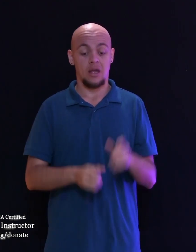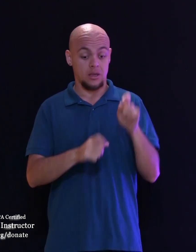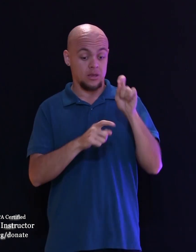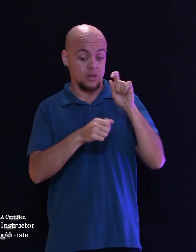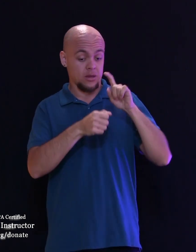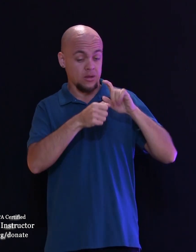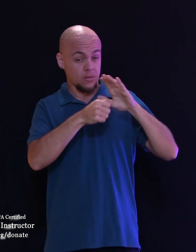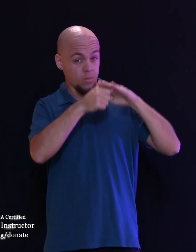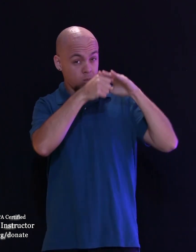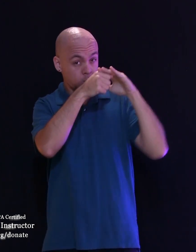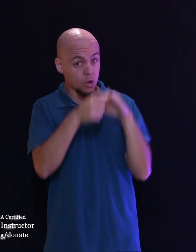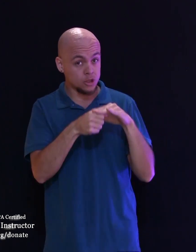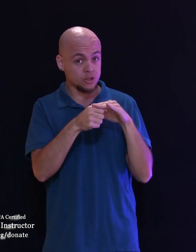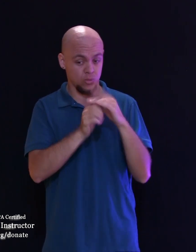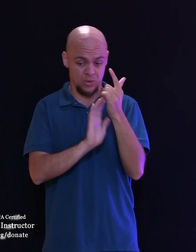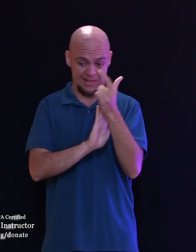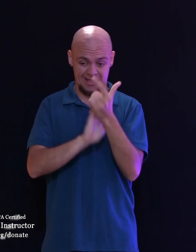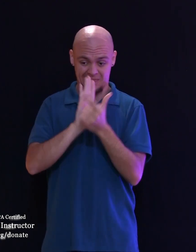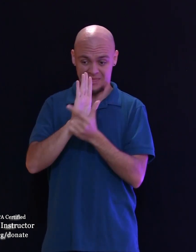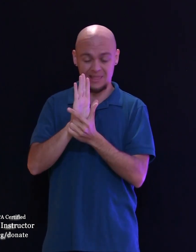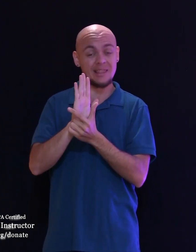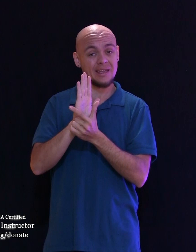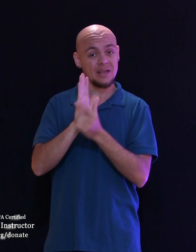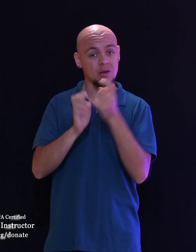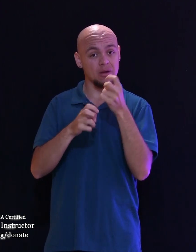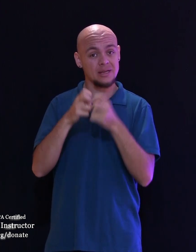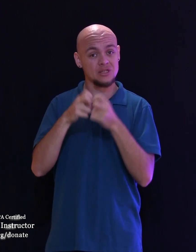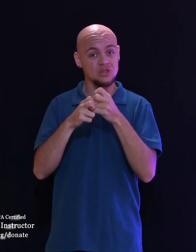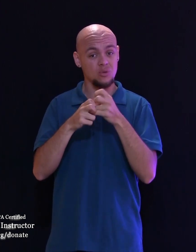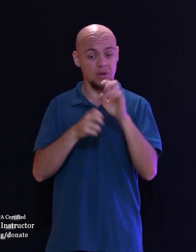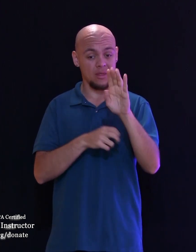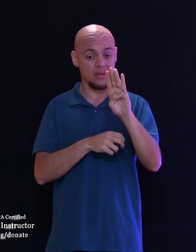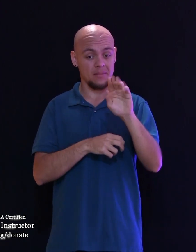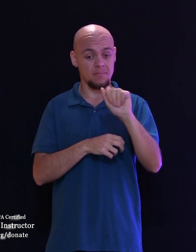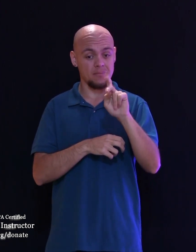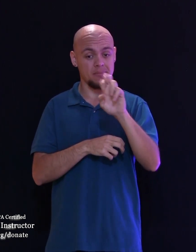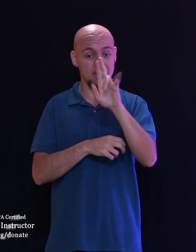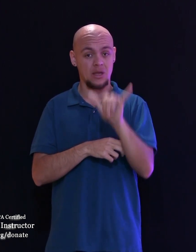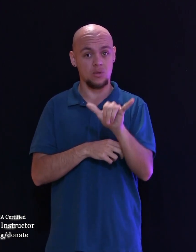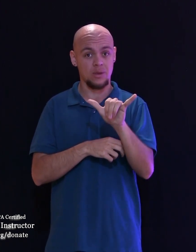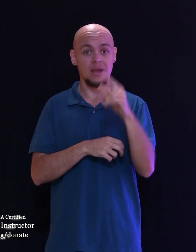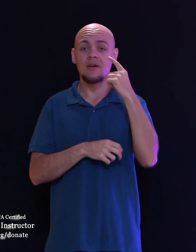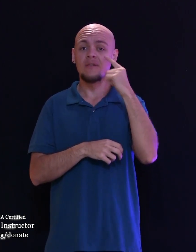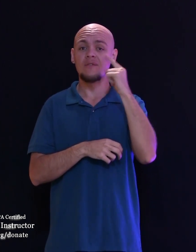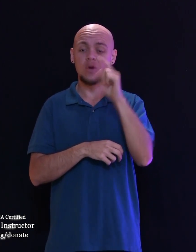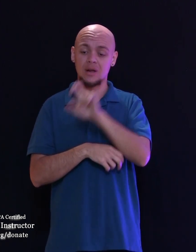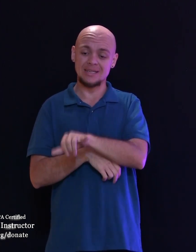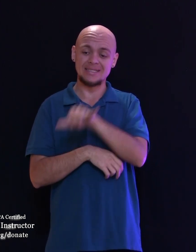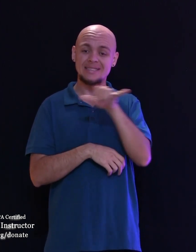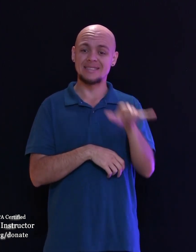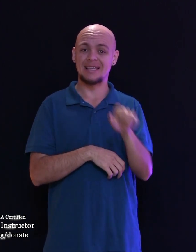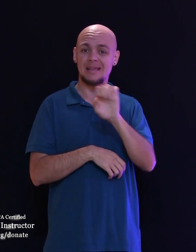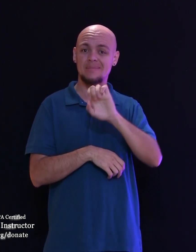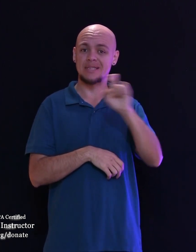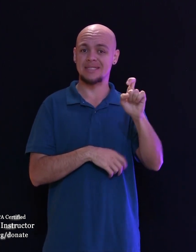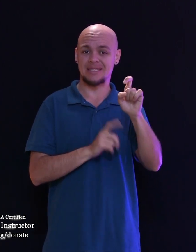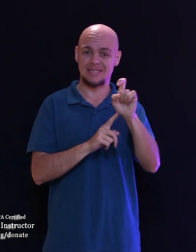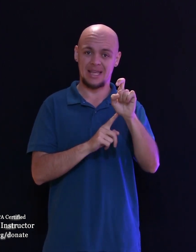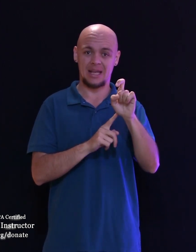persecution when there are legal issues about bakeries making cakes for same-sex weddings, florists who